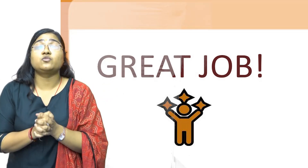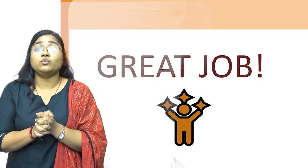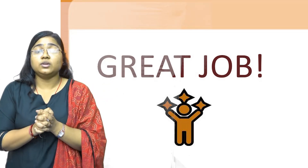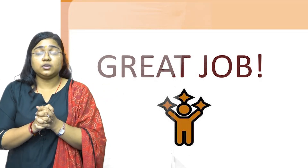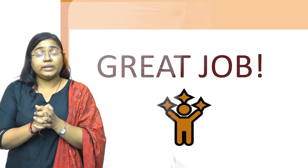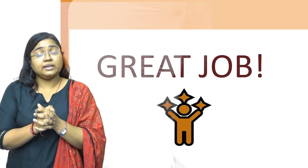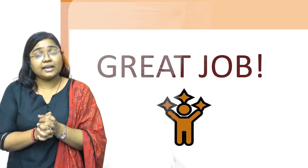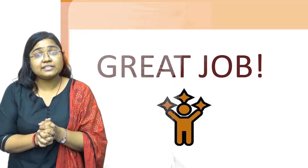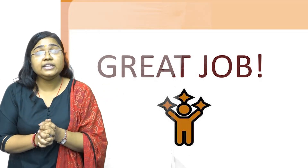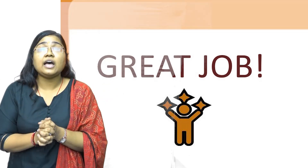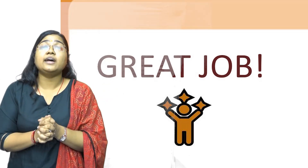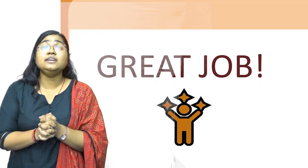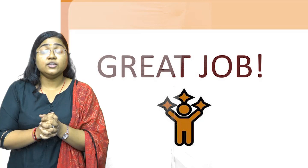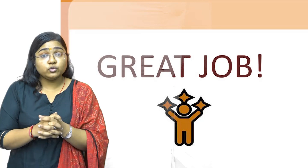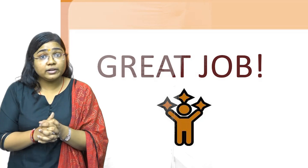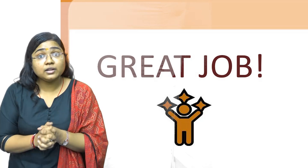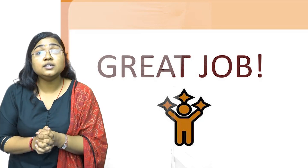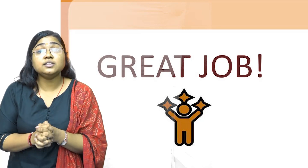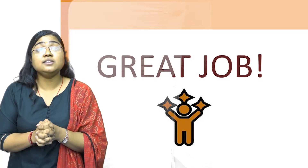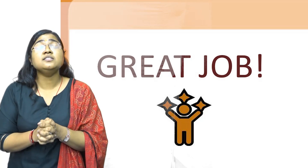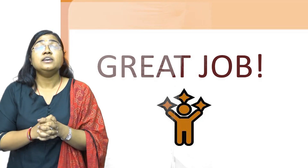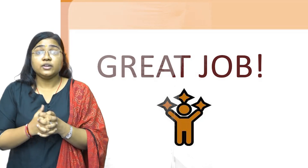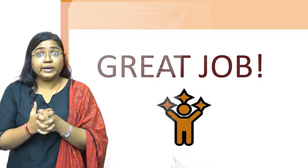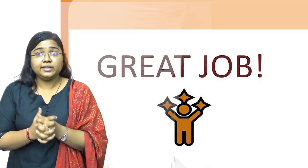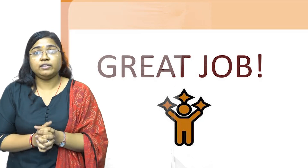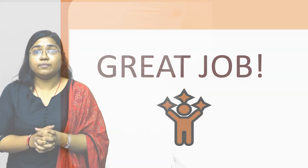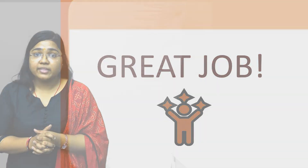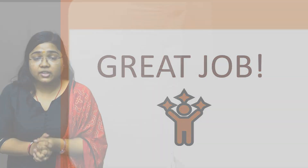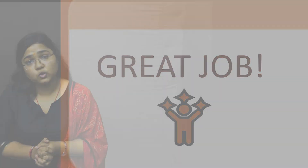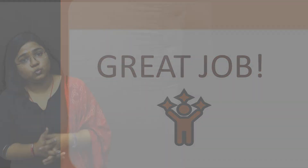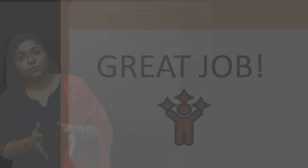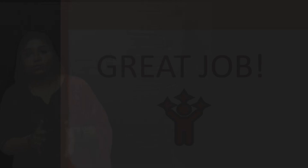got this very nicely and you will learn this creatively. Thank you.